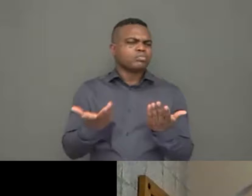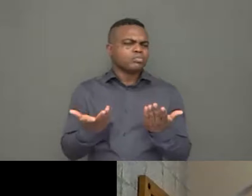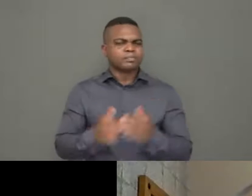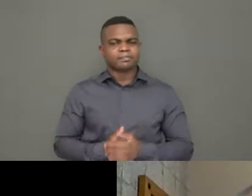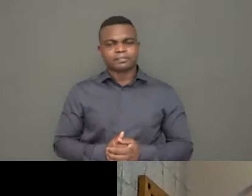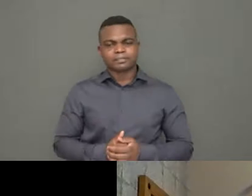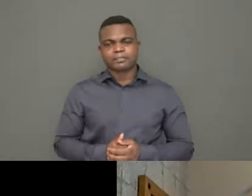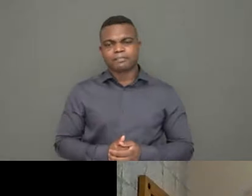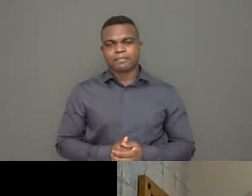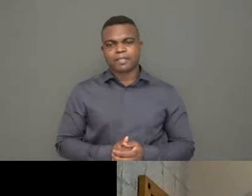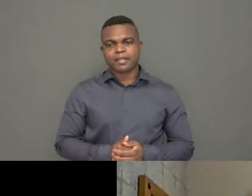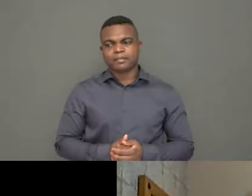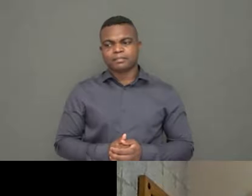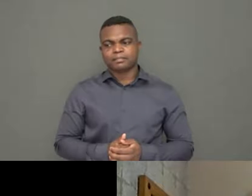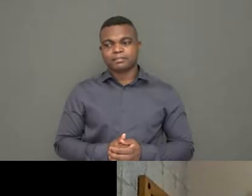local people,